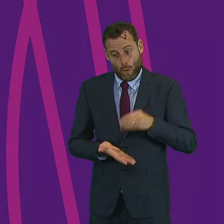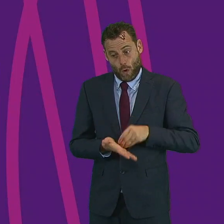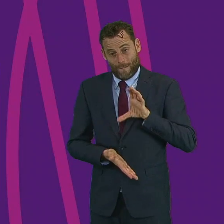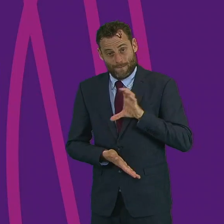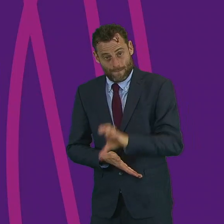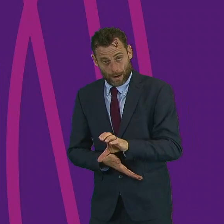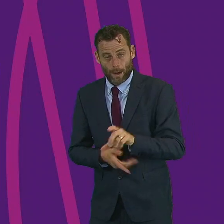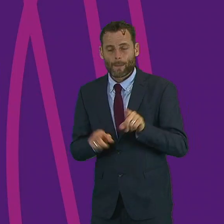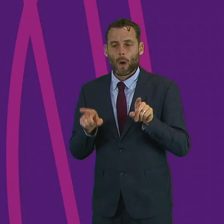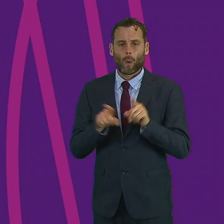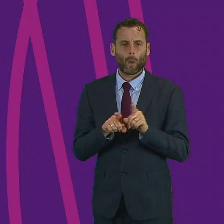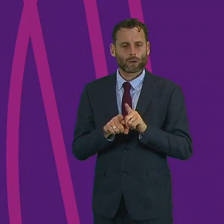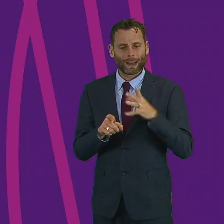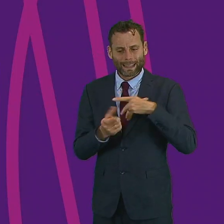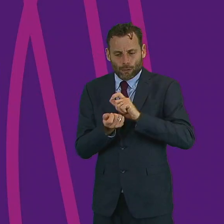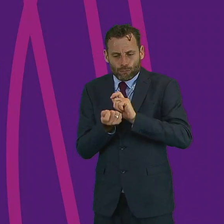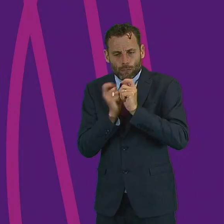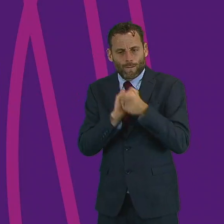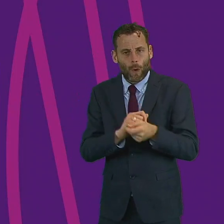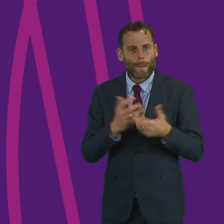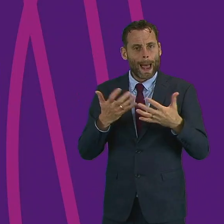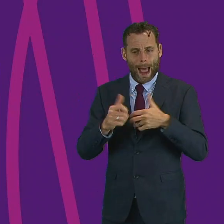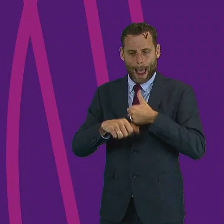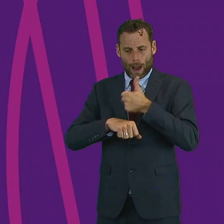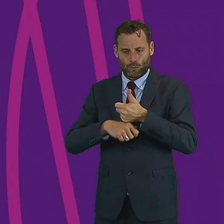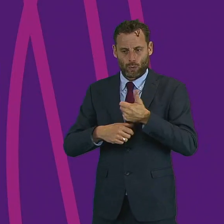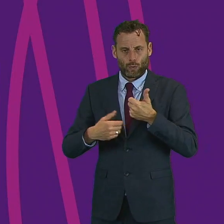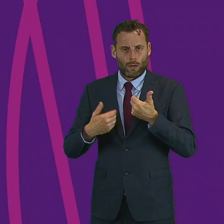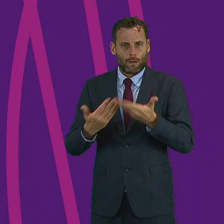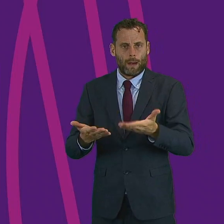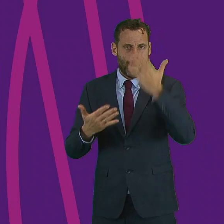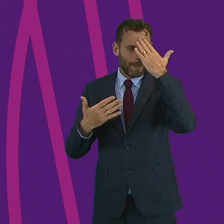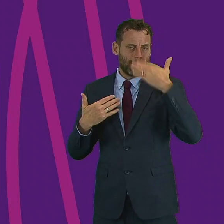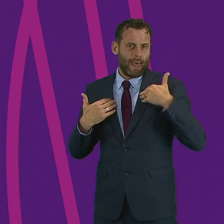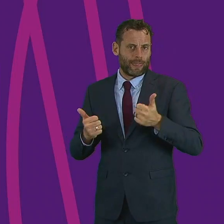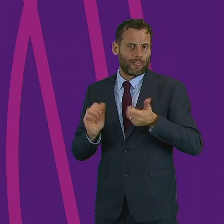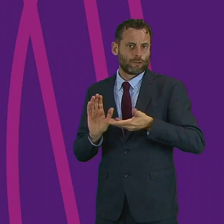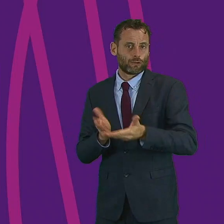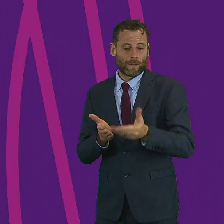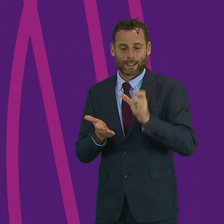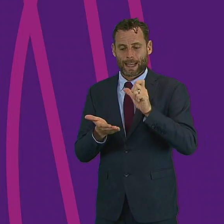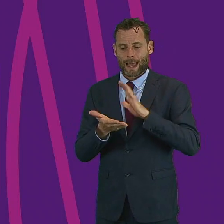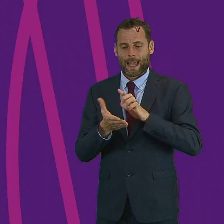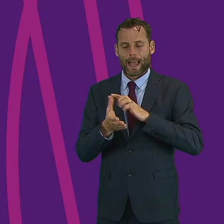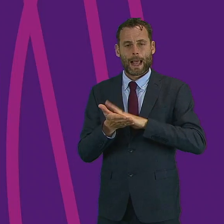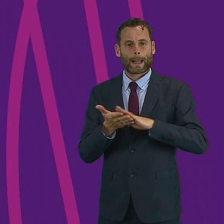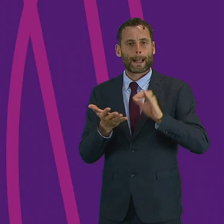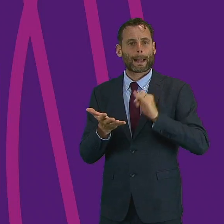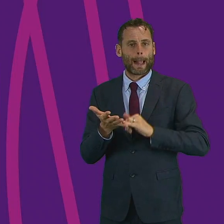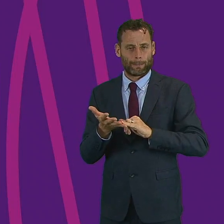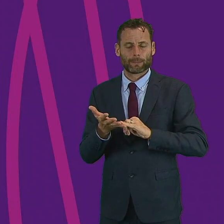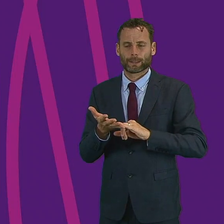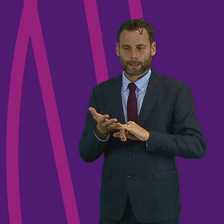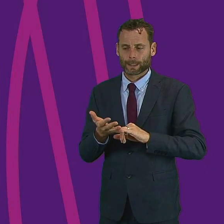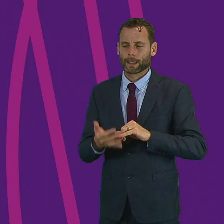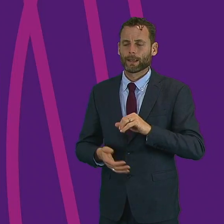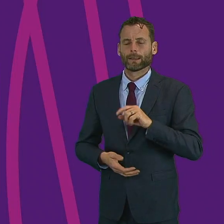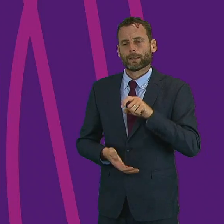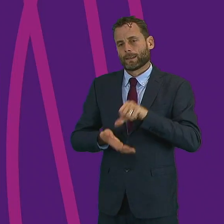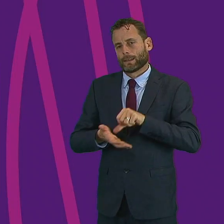right across this chamber and even outside this chamber. Jamie Green to be followed by Kenneth Gibson. Thank you, Presiding Officer. The First Minister spoke